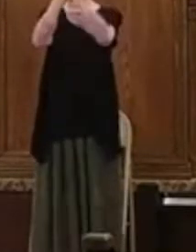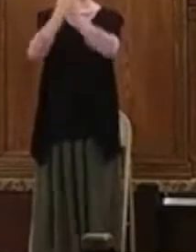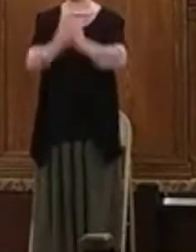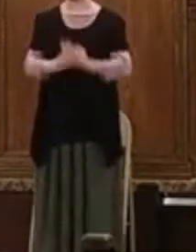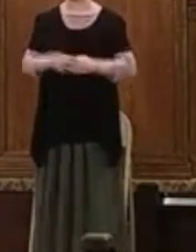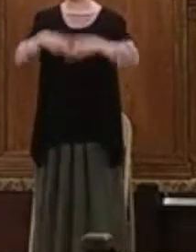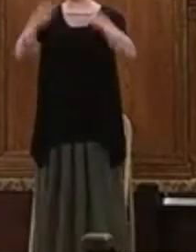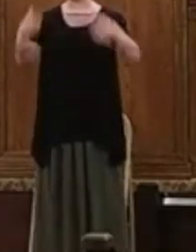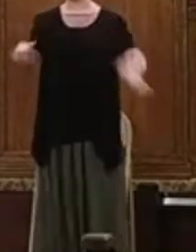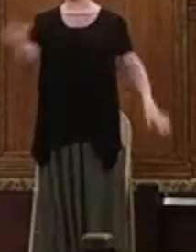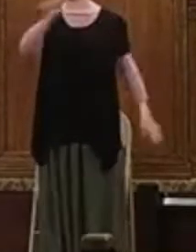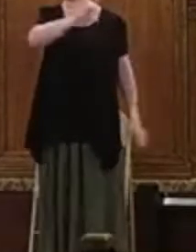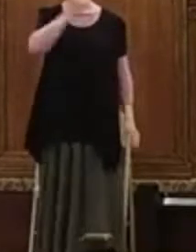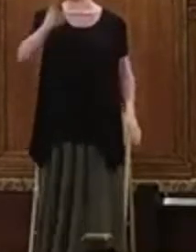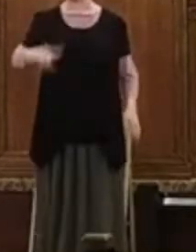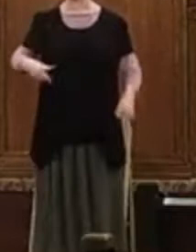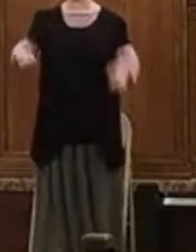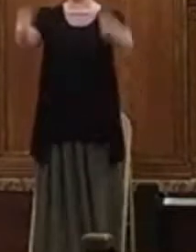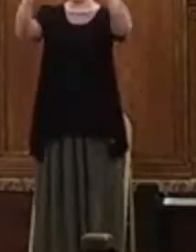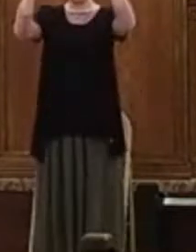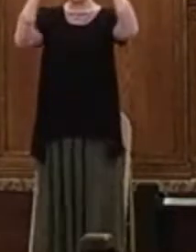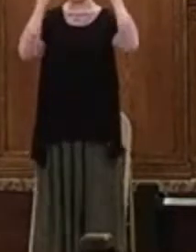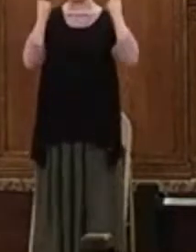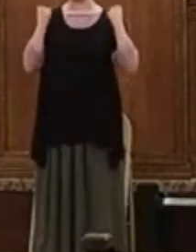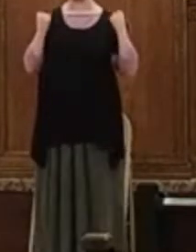And the presence of the Lord was so strong.